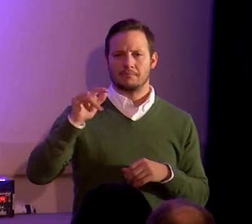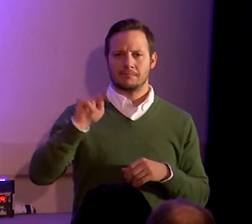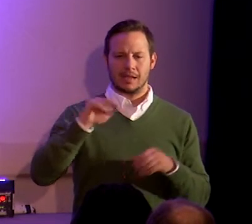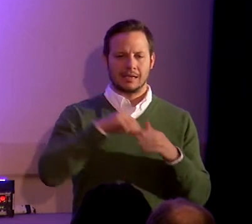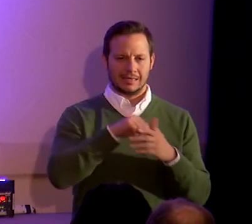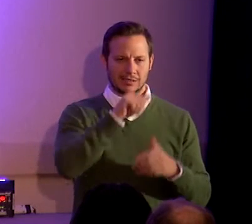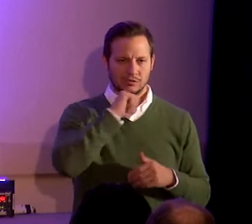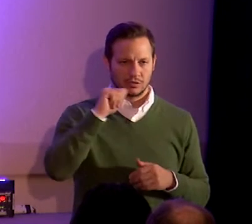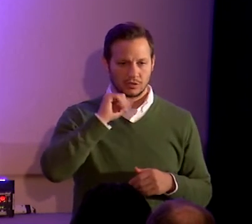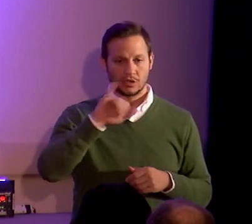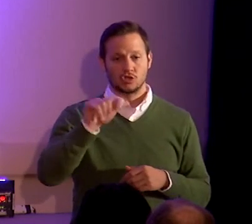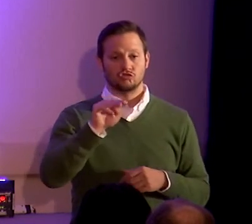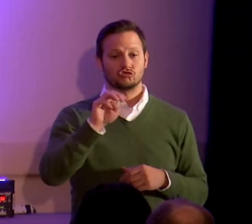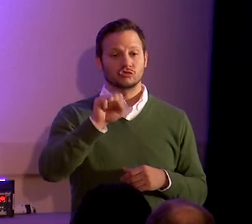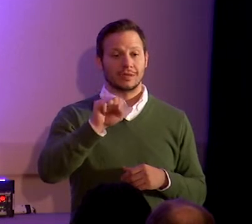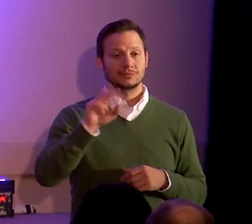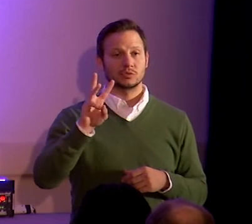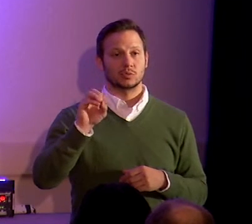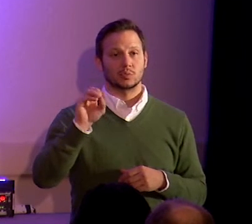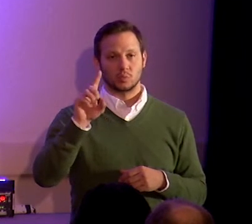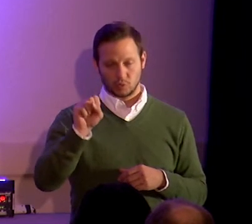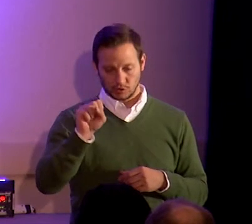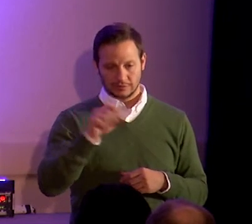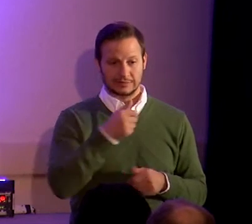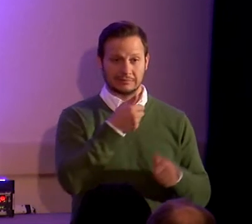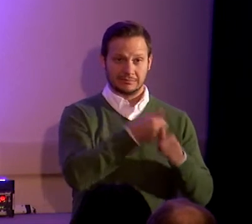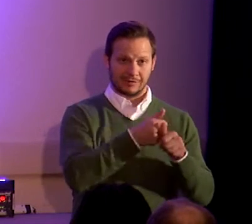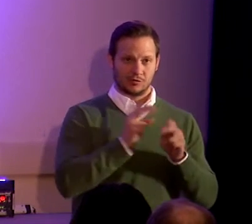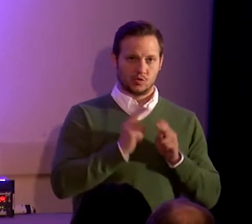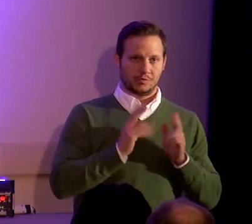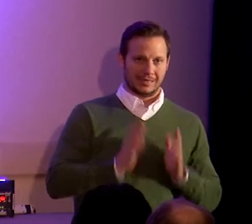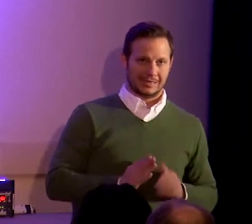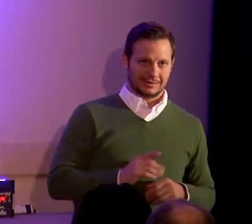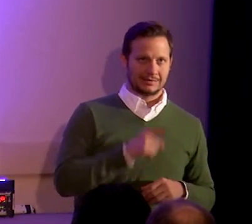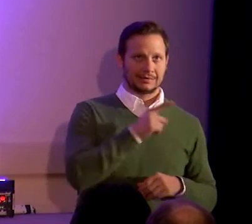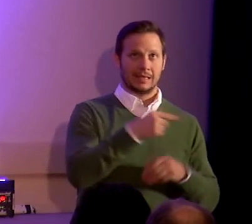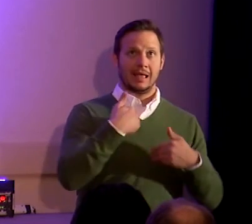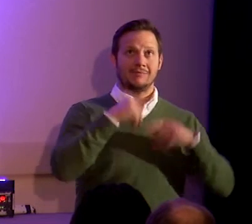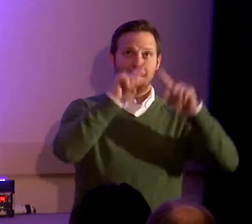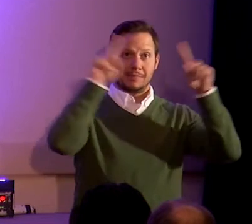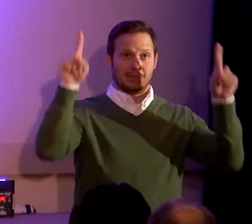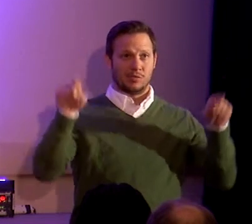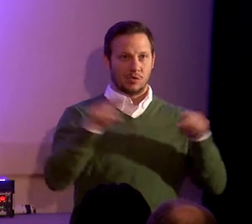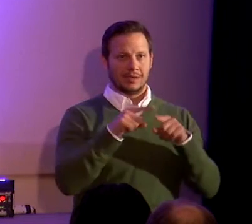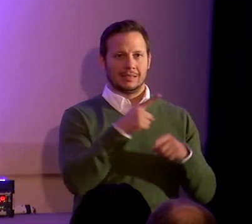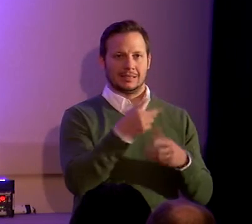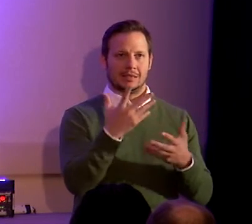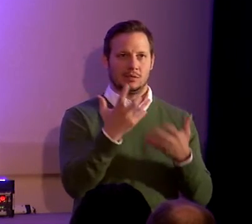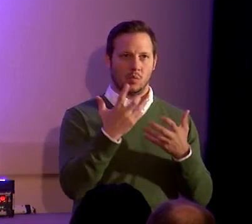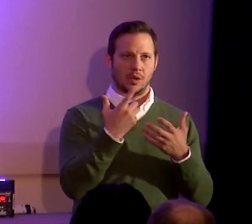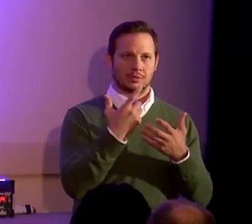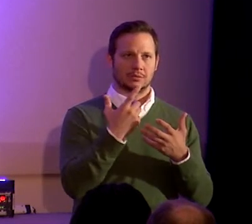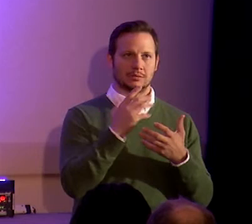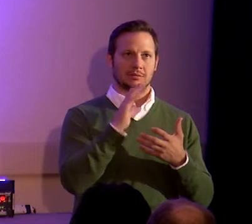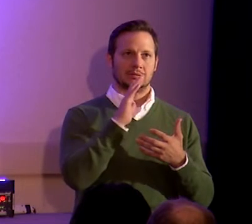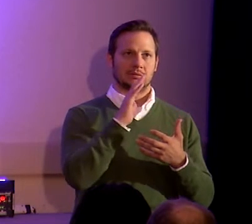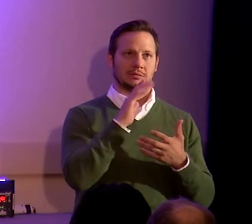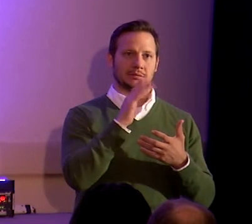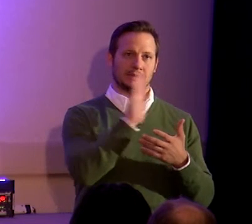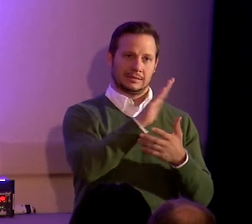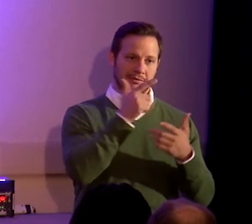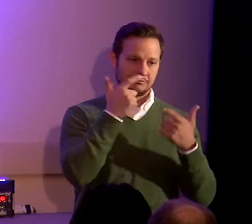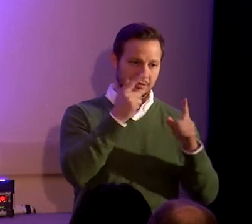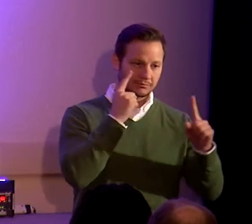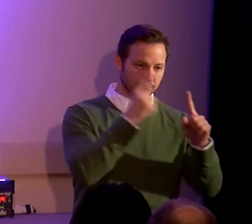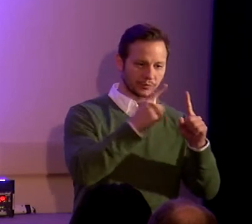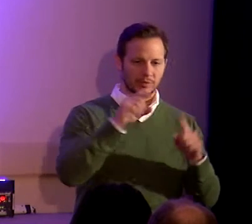James Woods, a humanist who's even been on an FFR board, billboard, and is making secular government part of his platform. So when Sarah